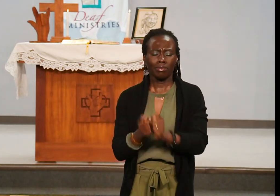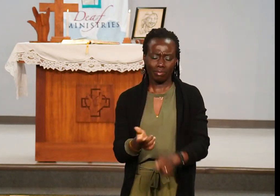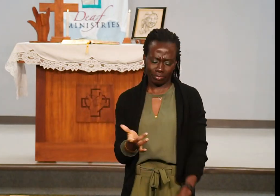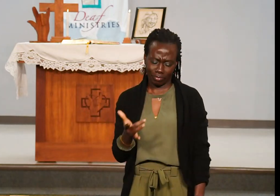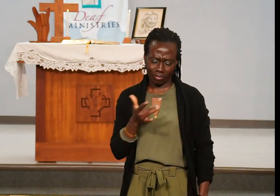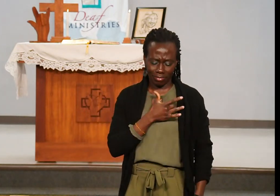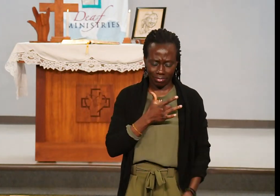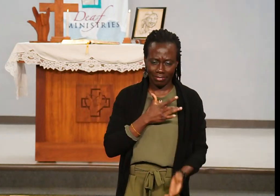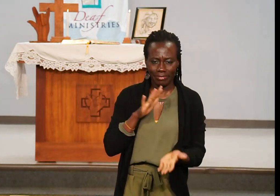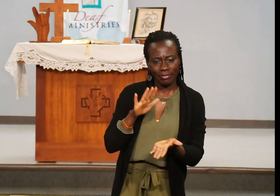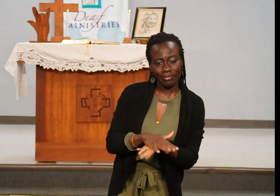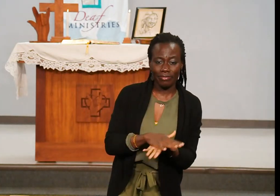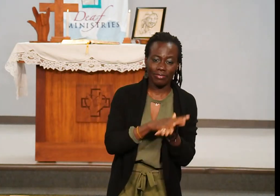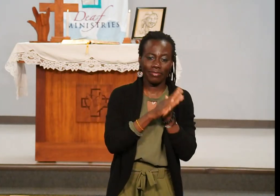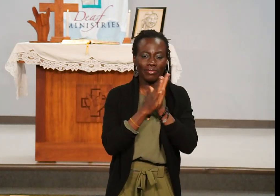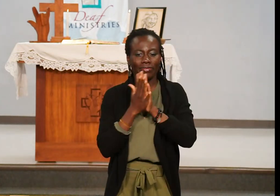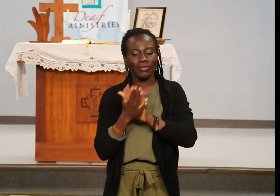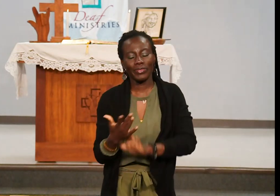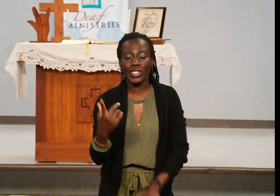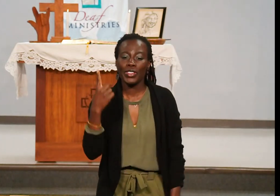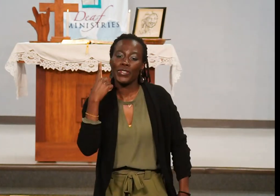and you join your hearts as one,